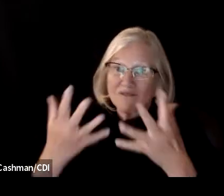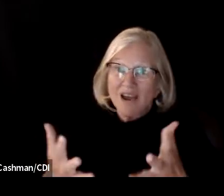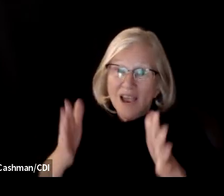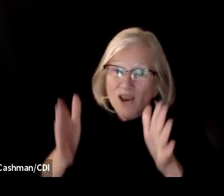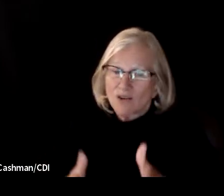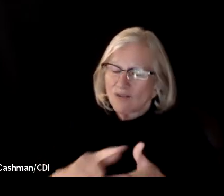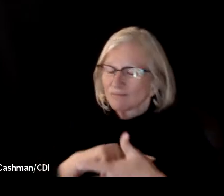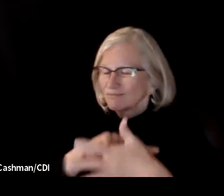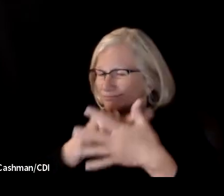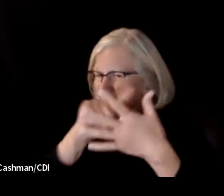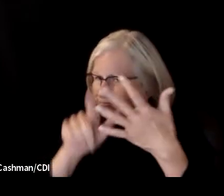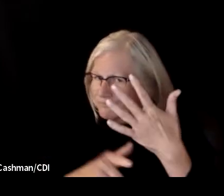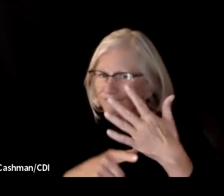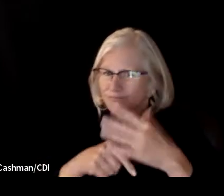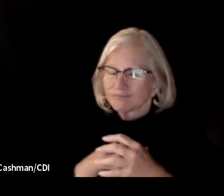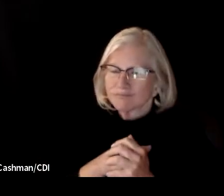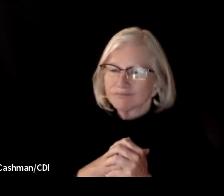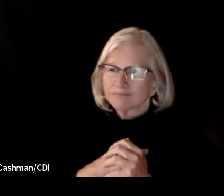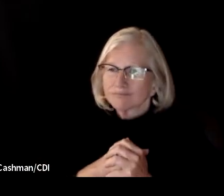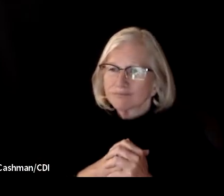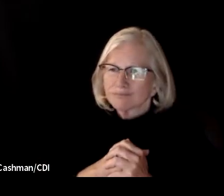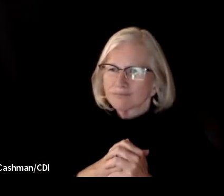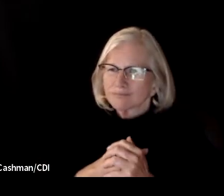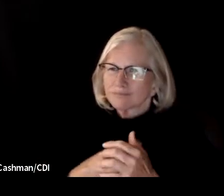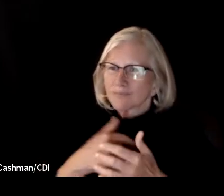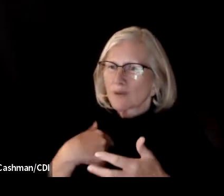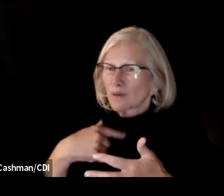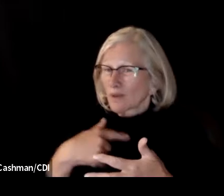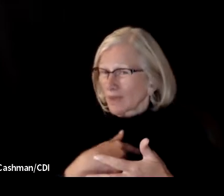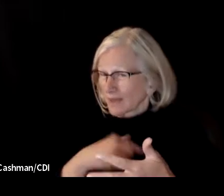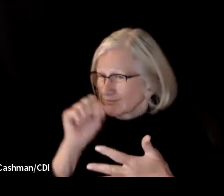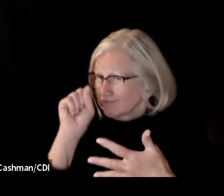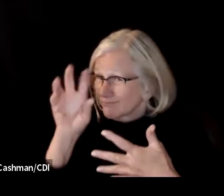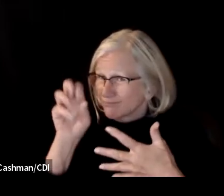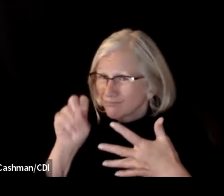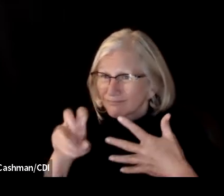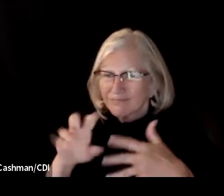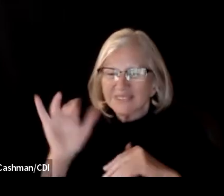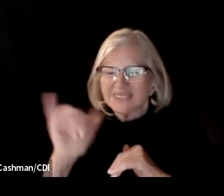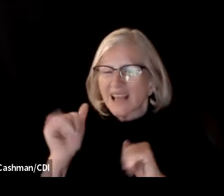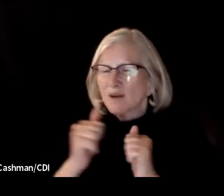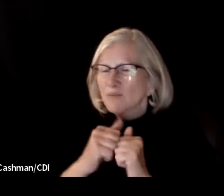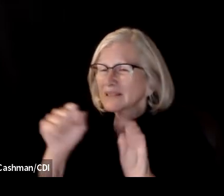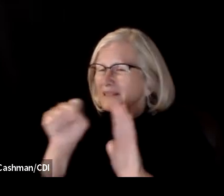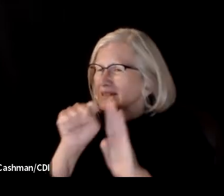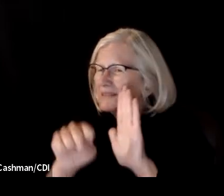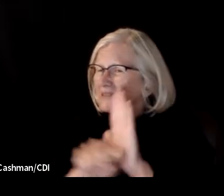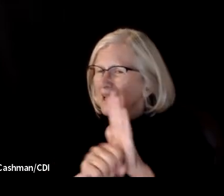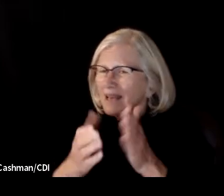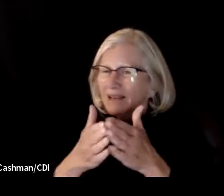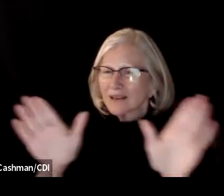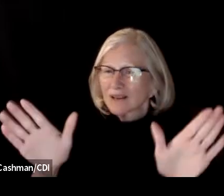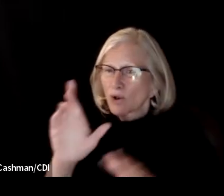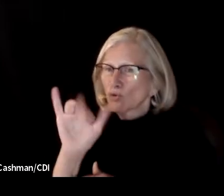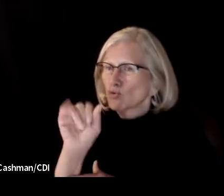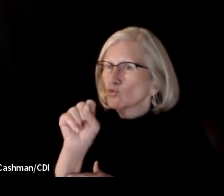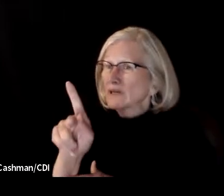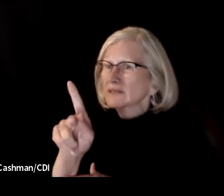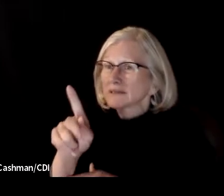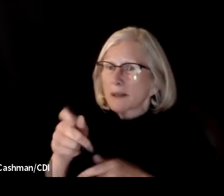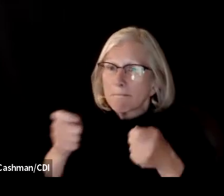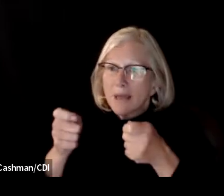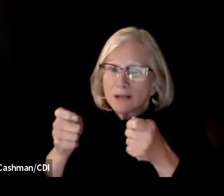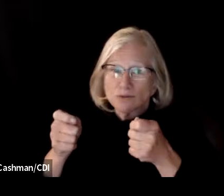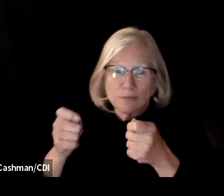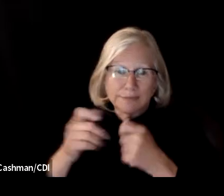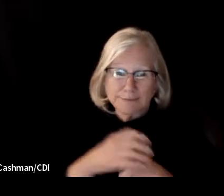to highlight, as we have with our own statewide kind of risk measures that we've talked about from time to time, where